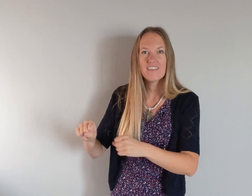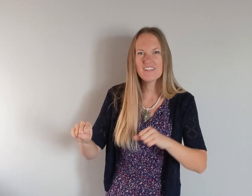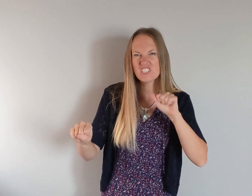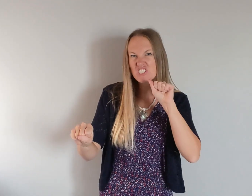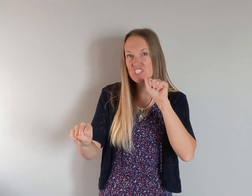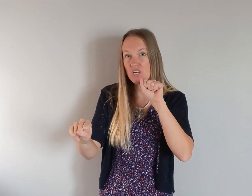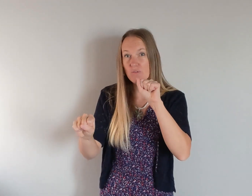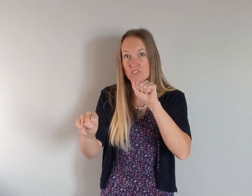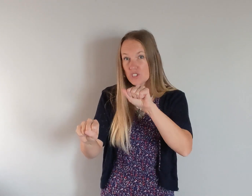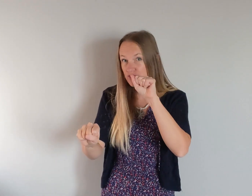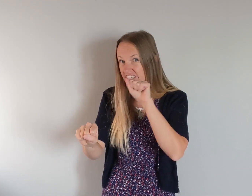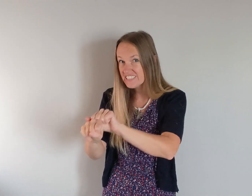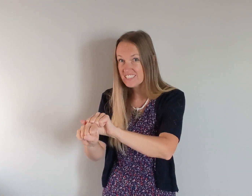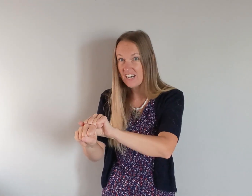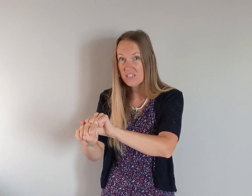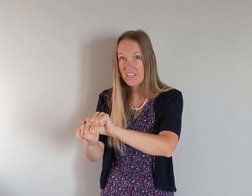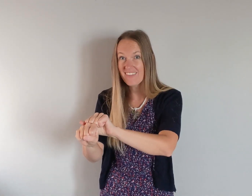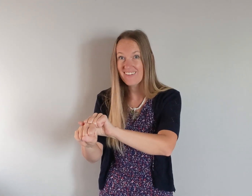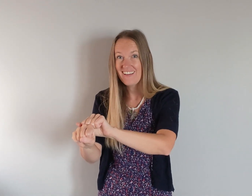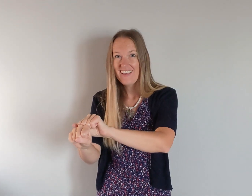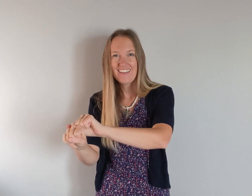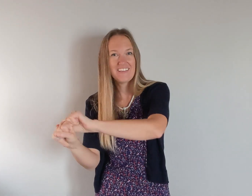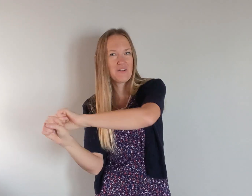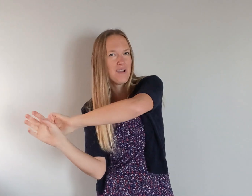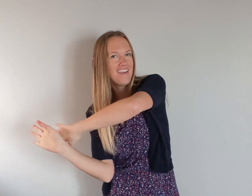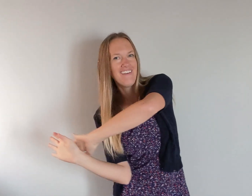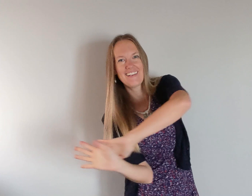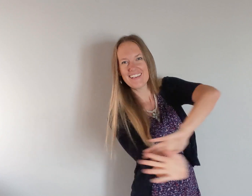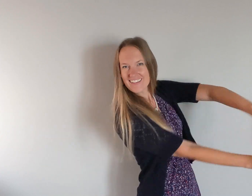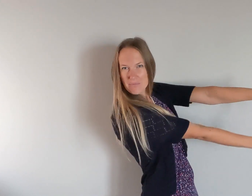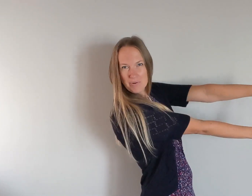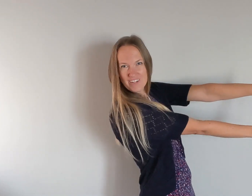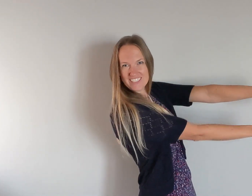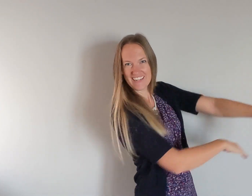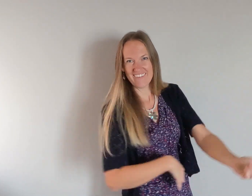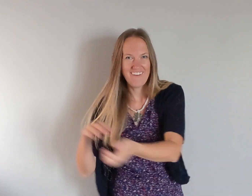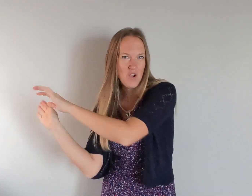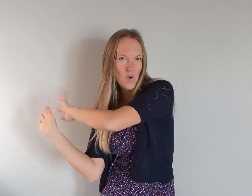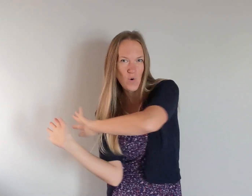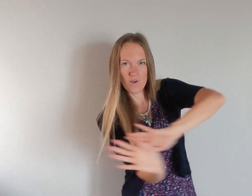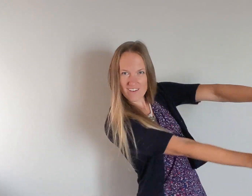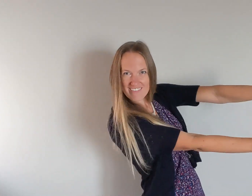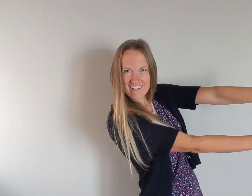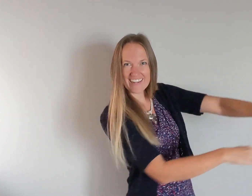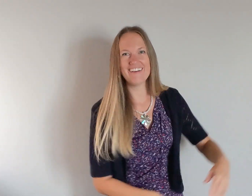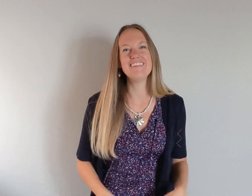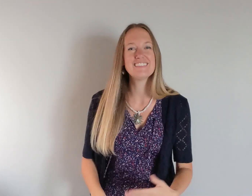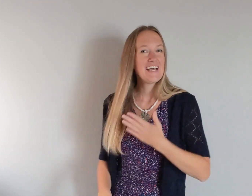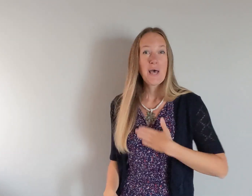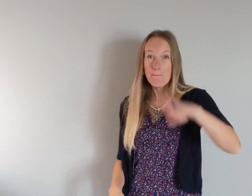another. Stone, two fists, knock them together. And then away, push it out. Whoo, there it goes.